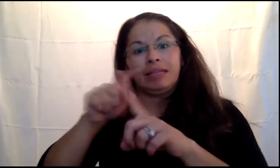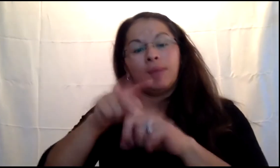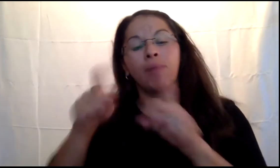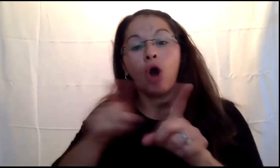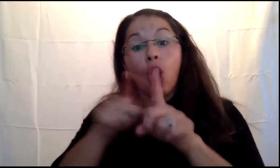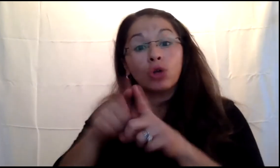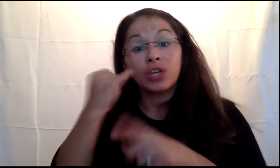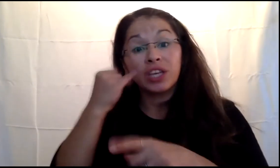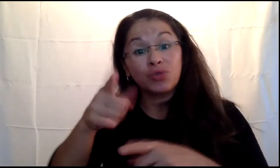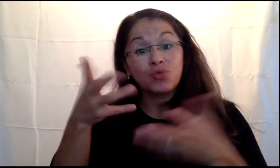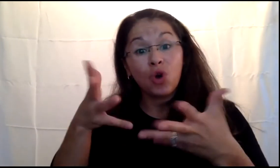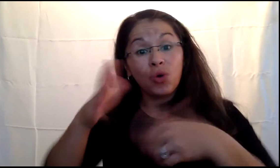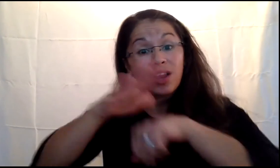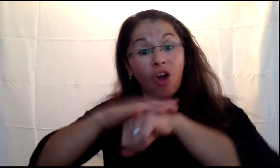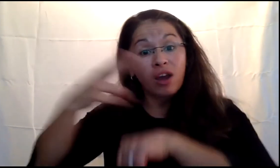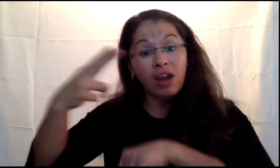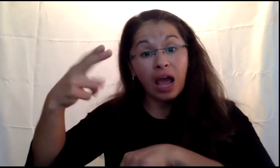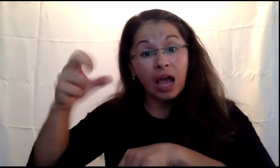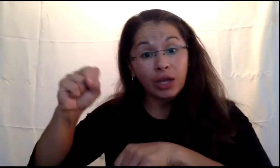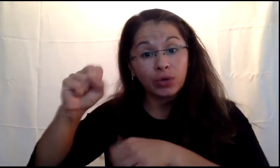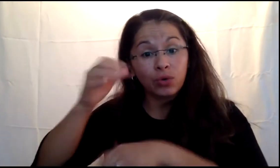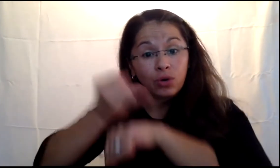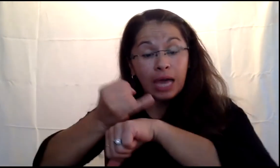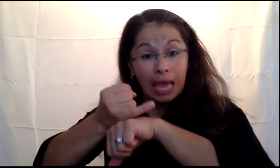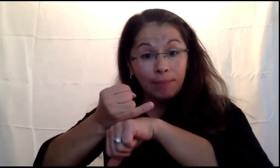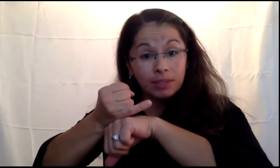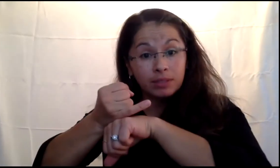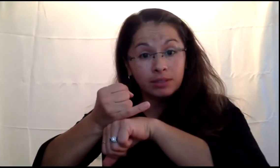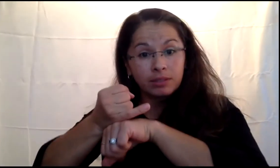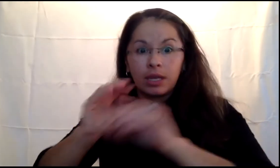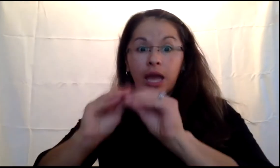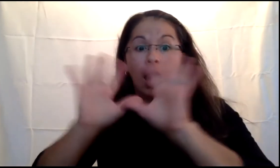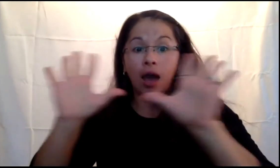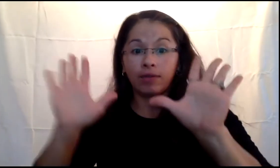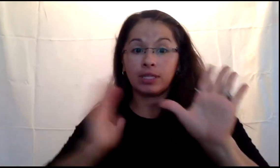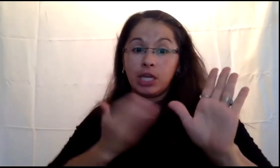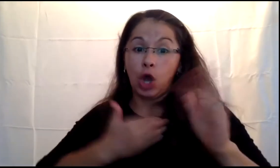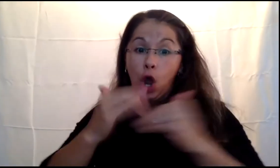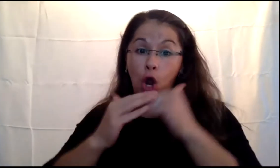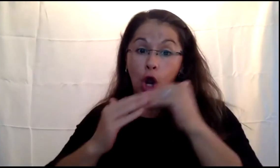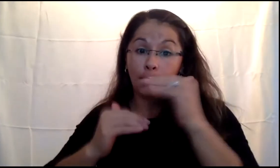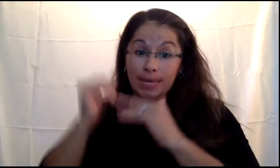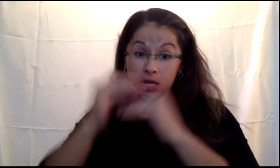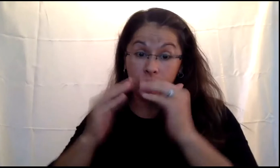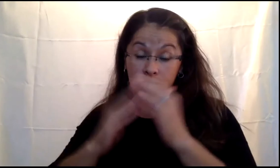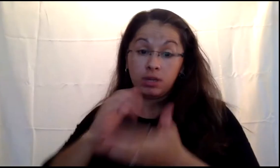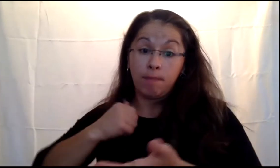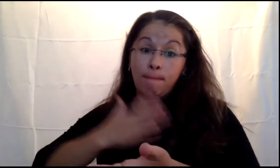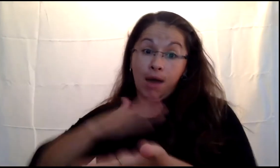campus, very clearly in our building at least, and I'm very fortunate that we're able to do this, but we post Dreamer friendly signs,